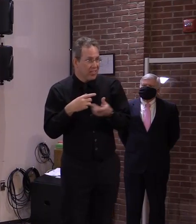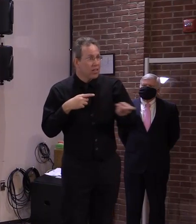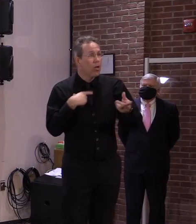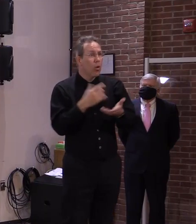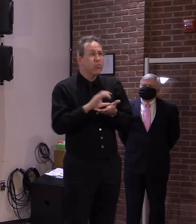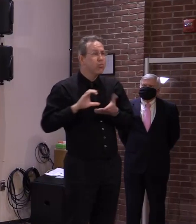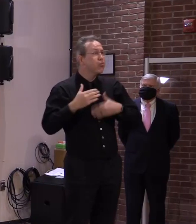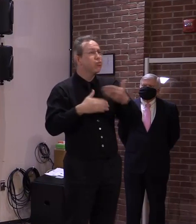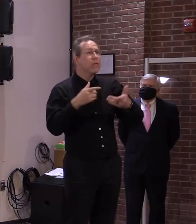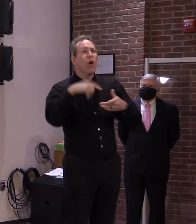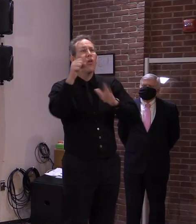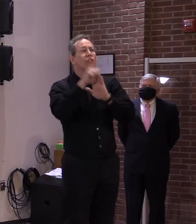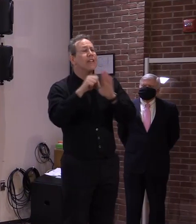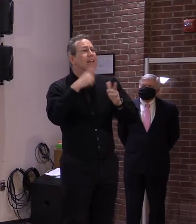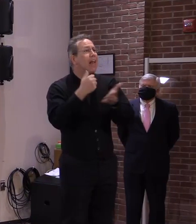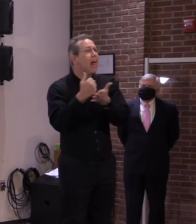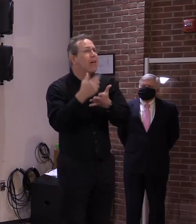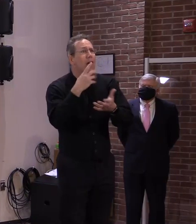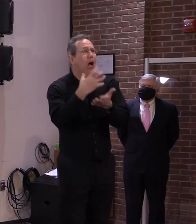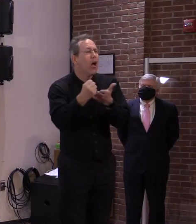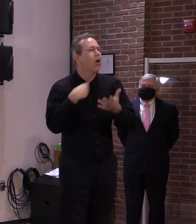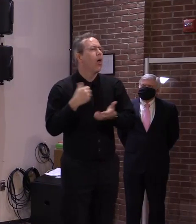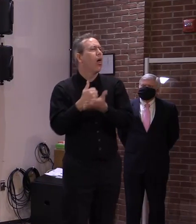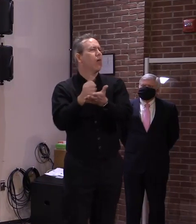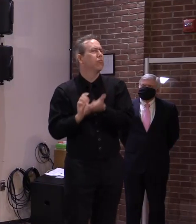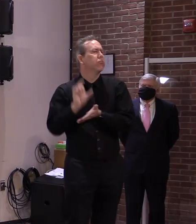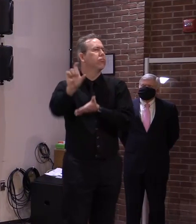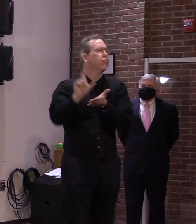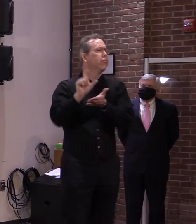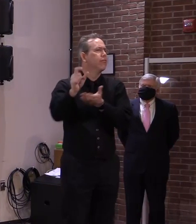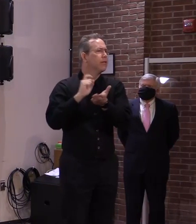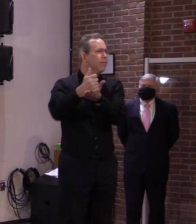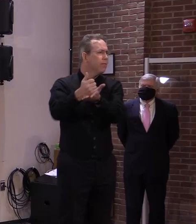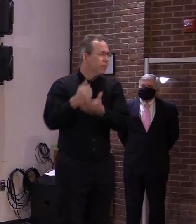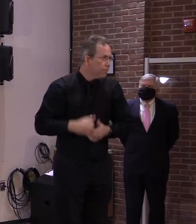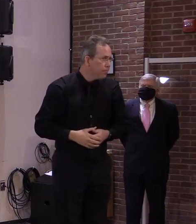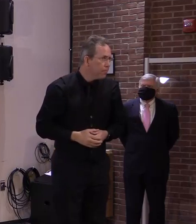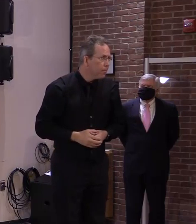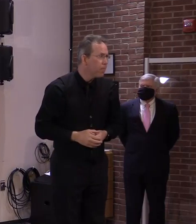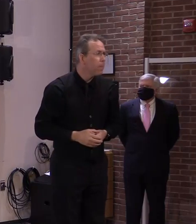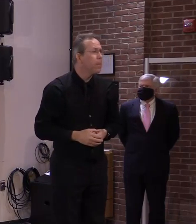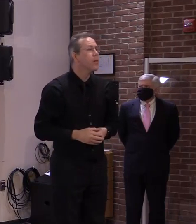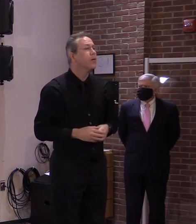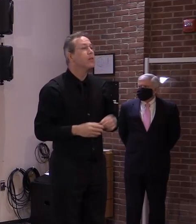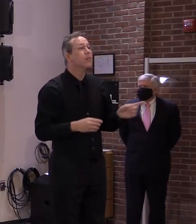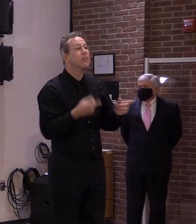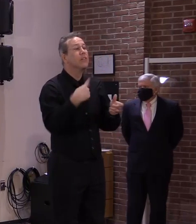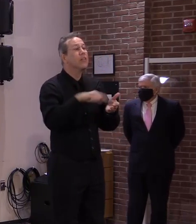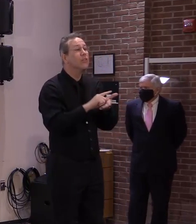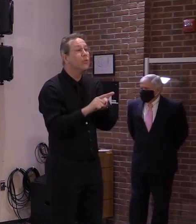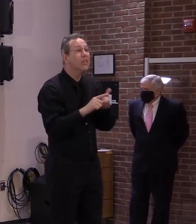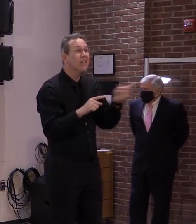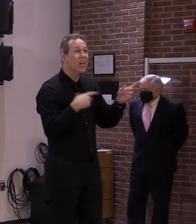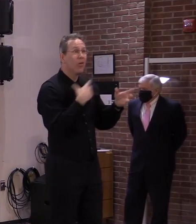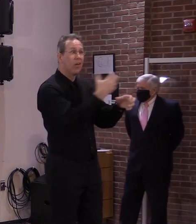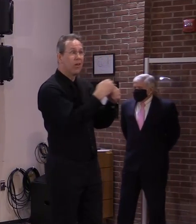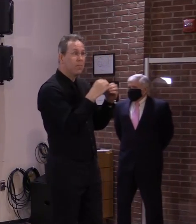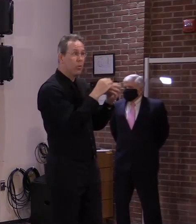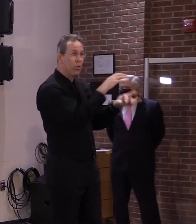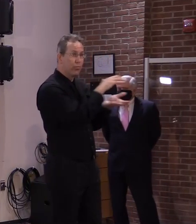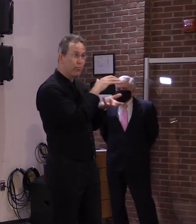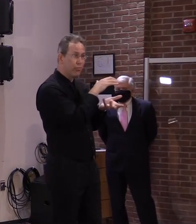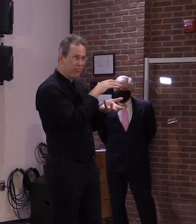They also said that the supply overall will remain flat next week, and we were told to expect